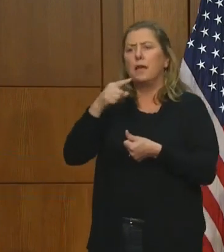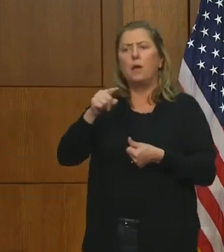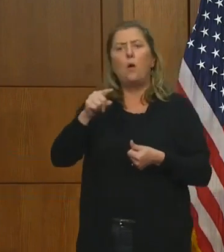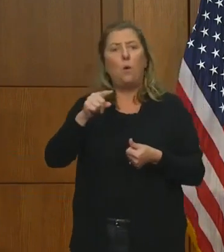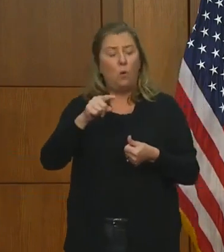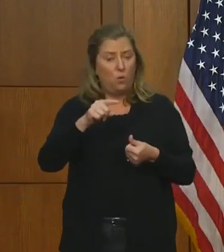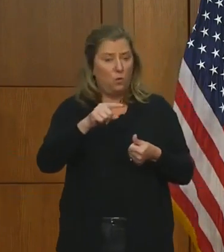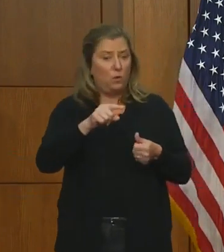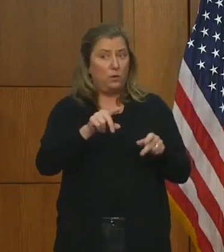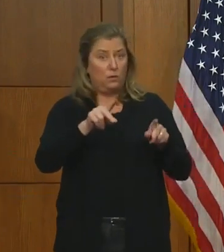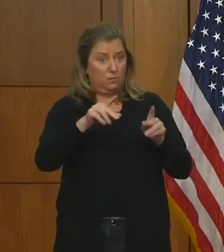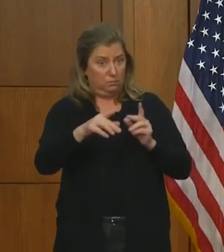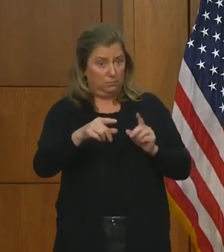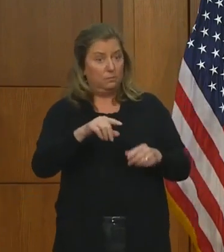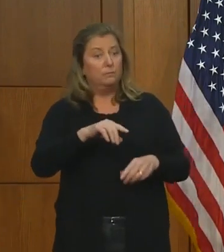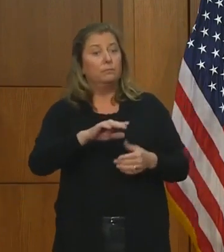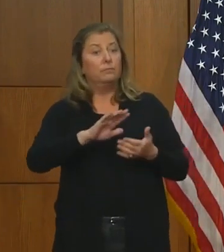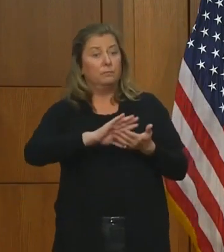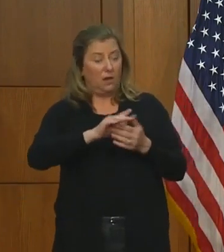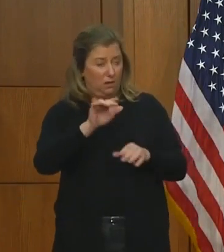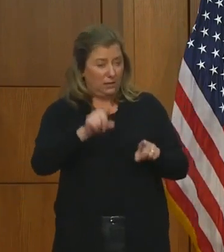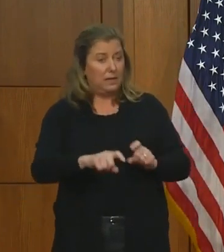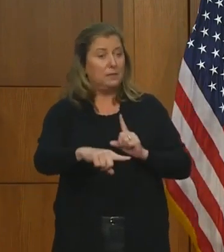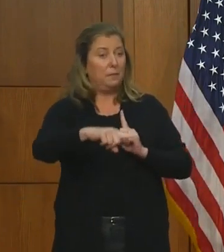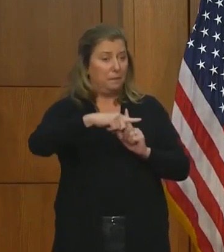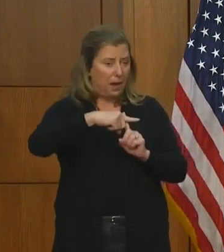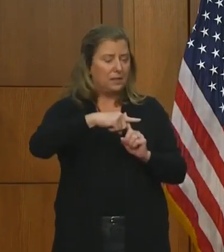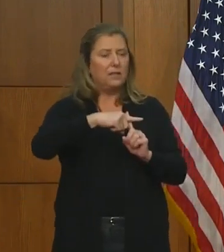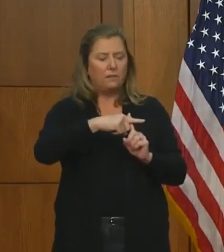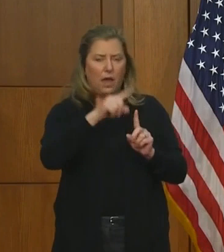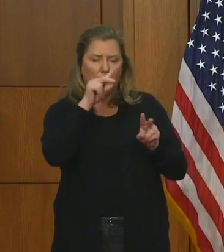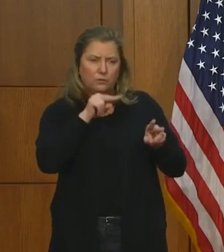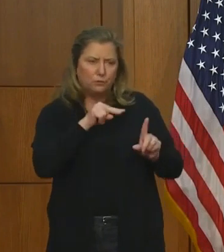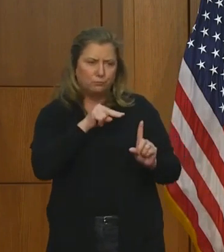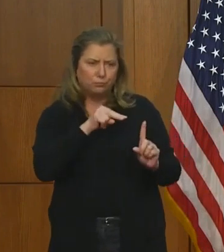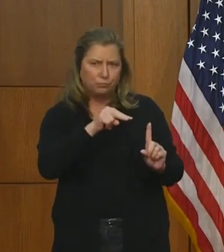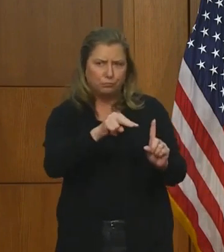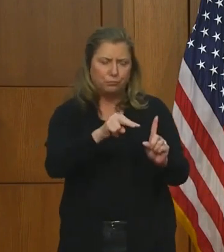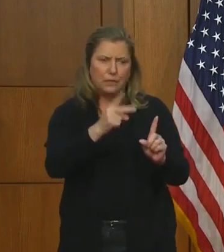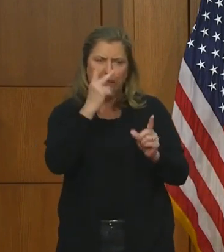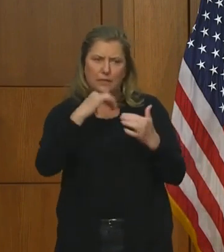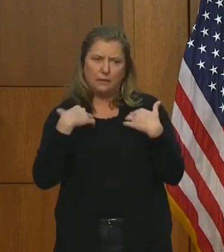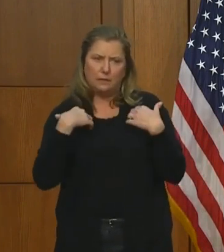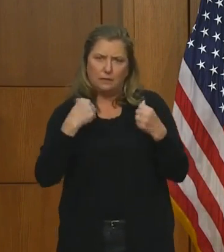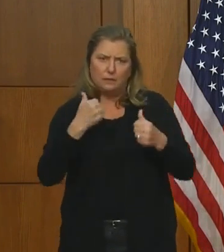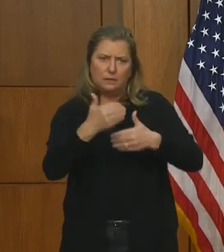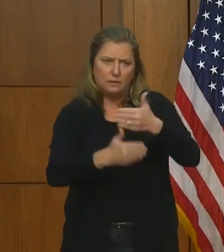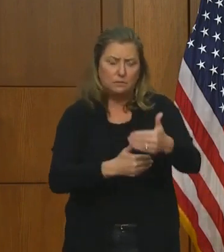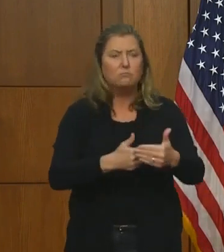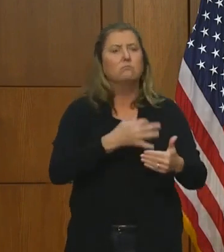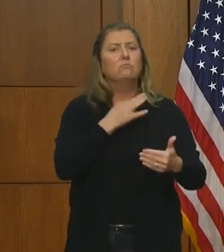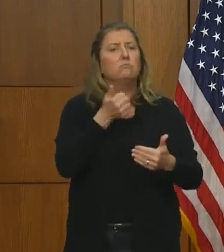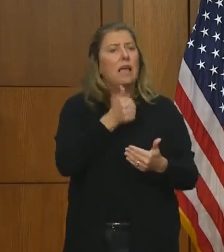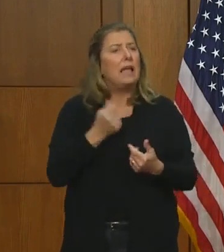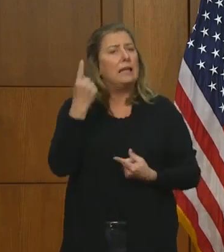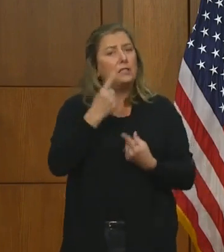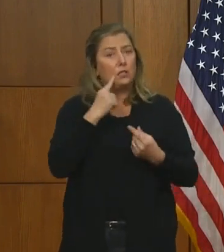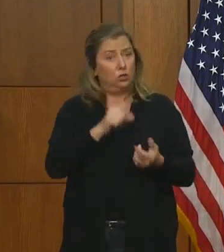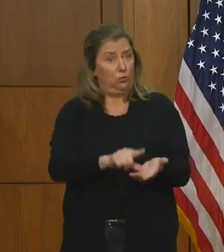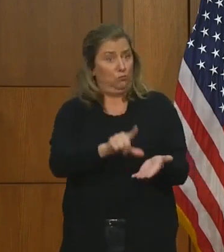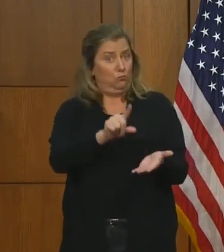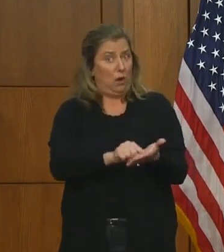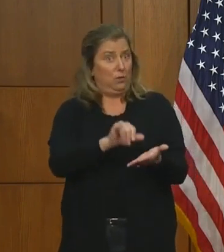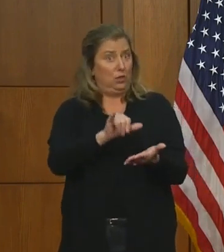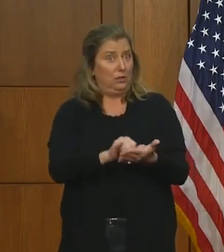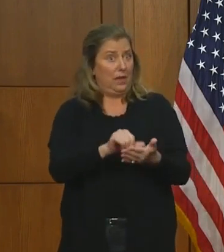person has been diagnosed as COVID positive to track their progress, document recoveries, things like that. And is there any consideration to publishing that